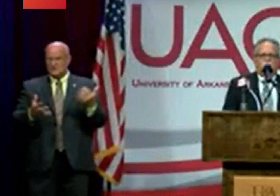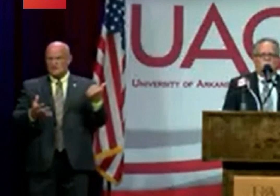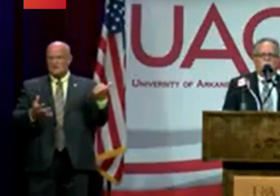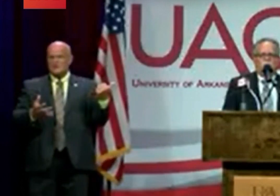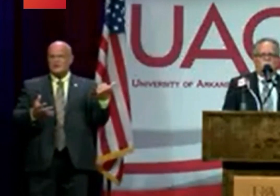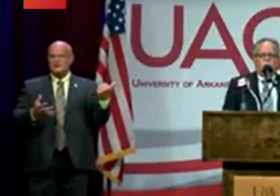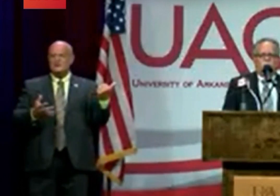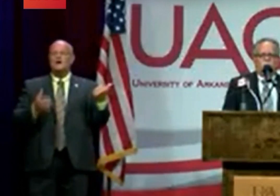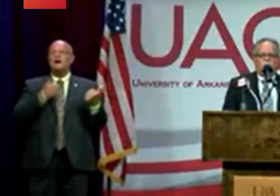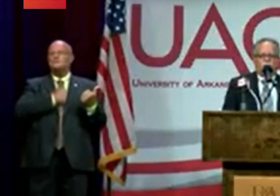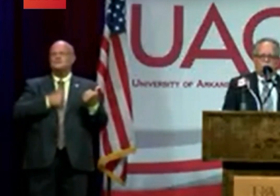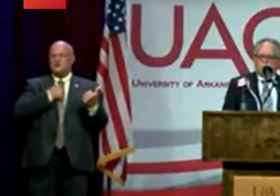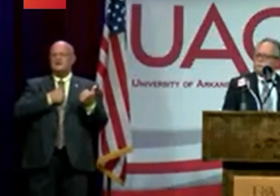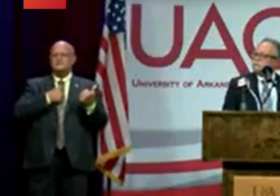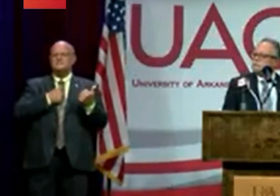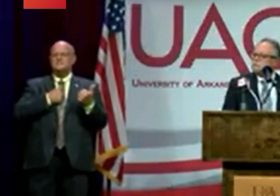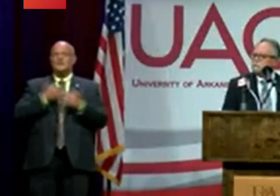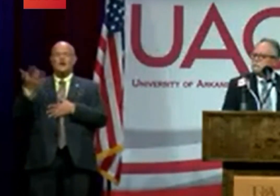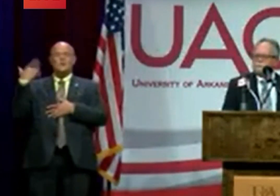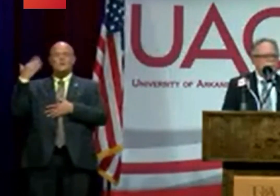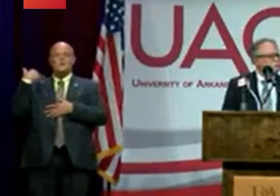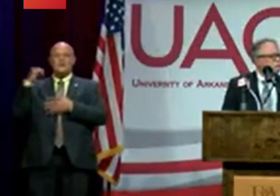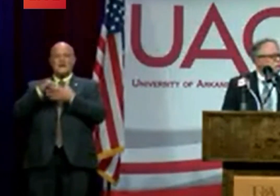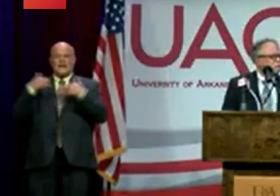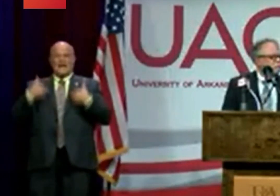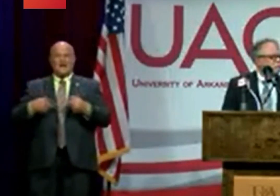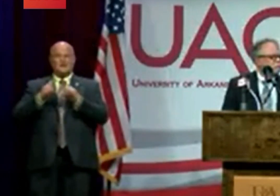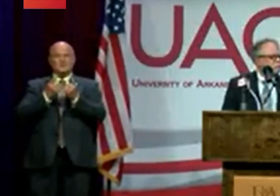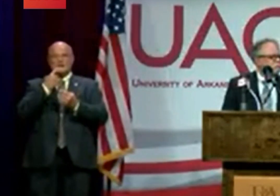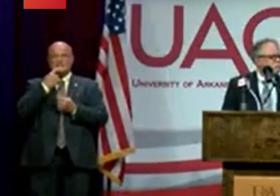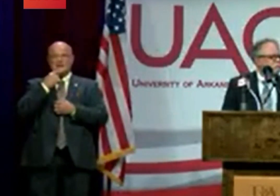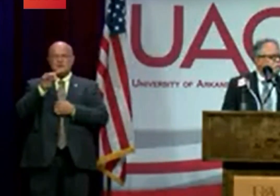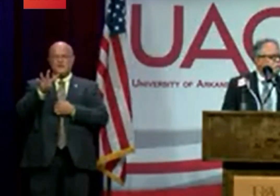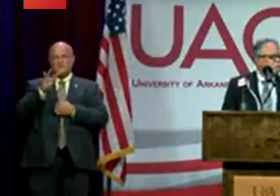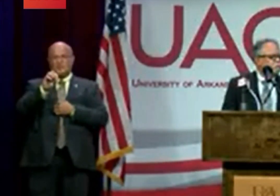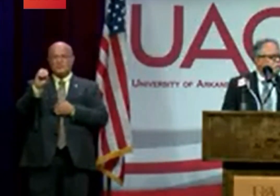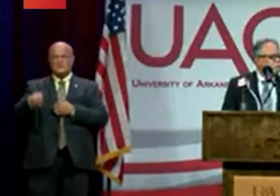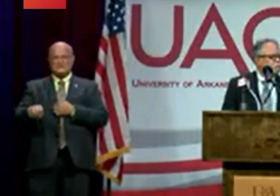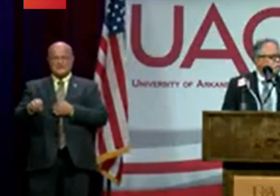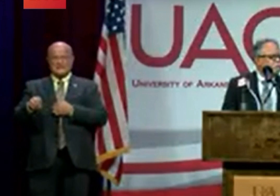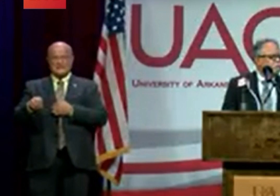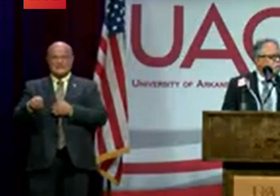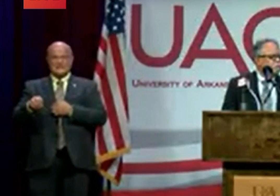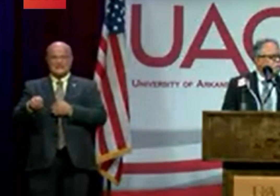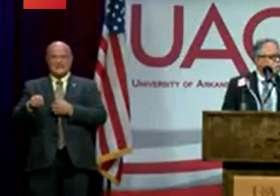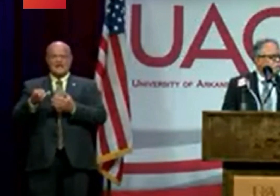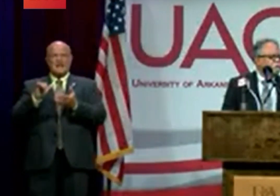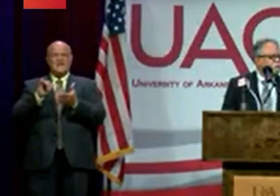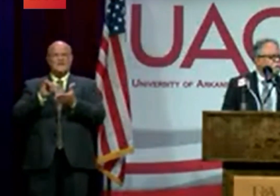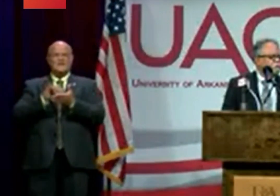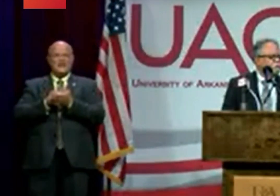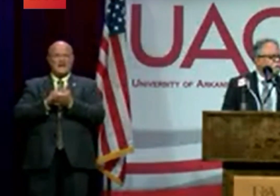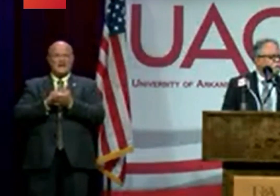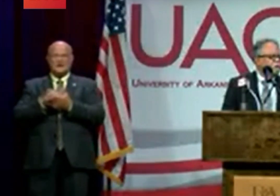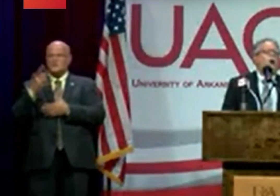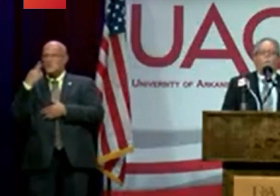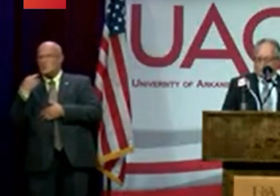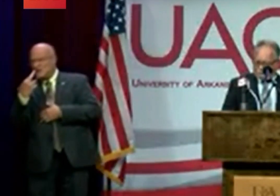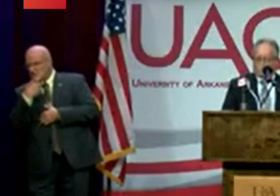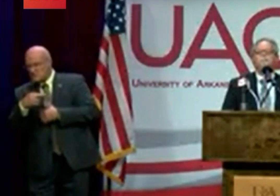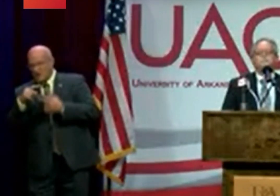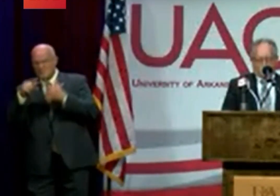Oh, no, sorry. So previously the health department had said that there was about 4% of patients that had been to a restaurant